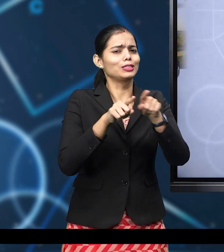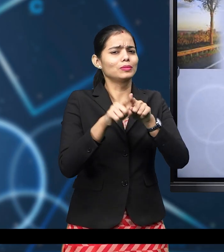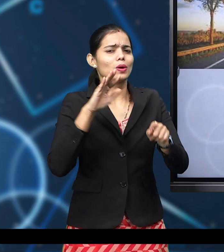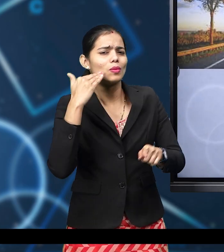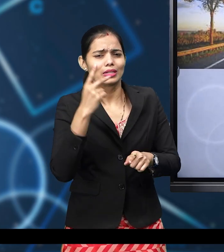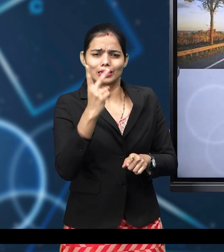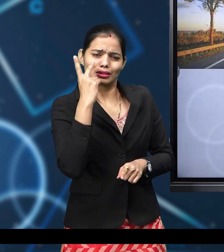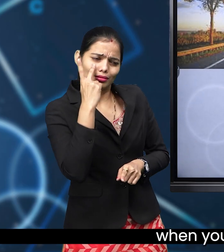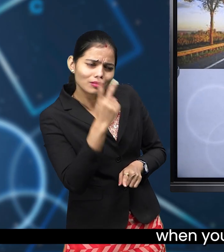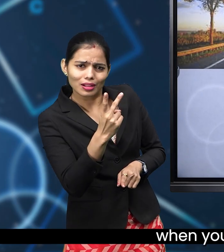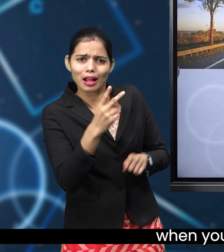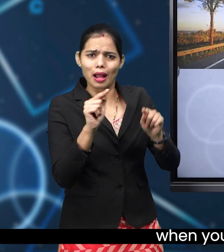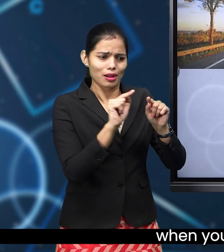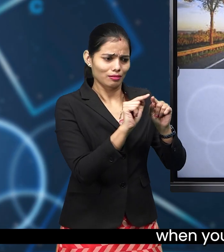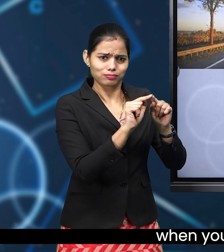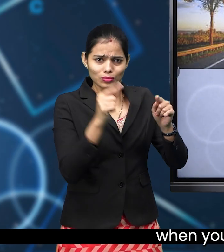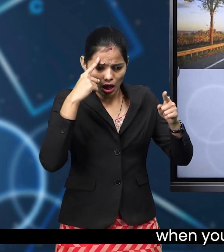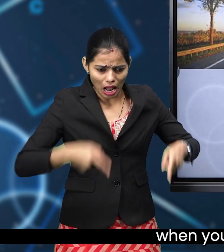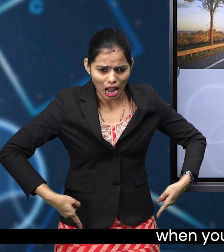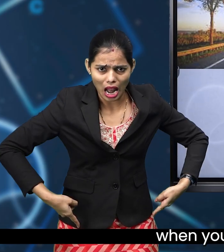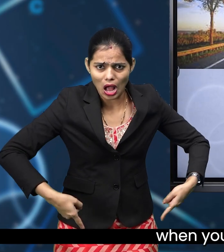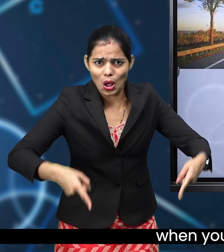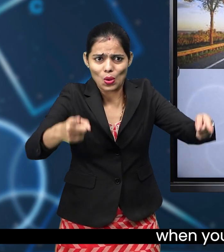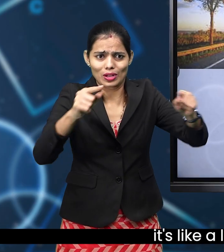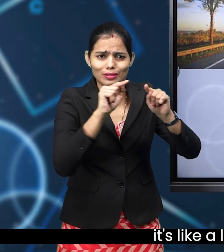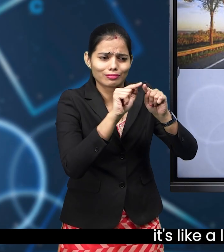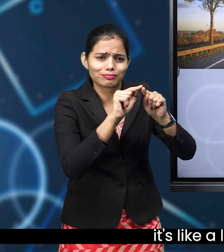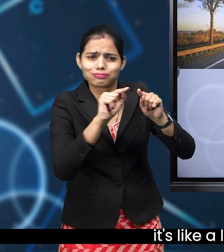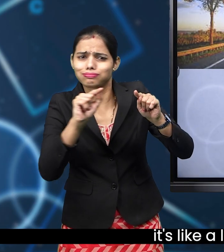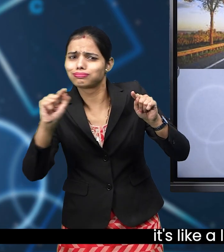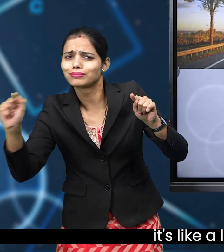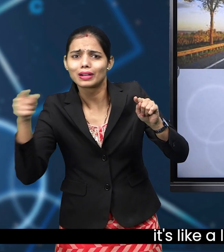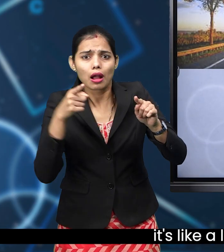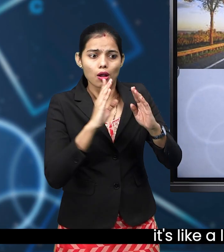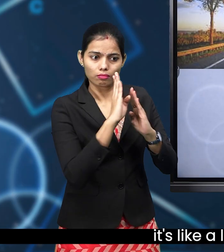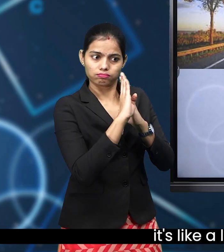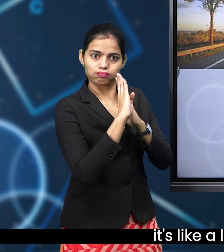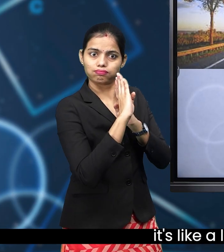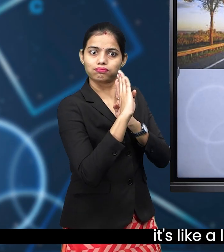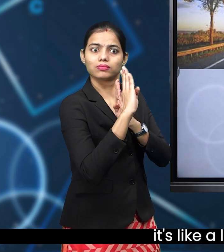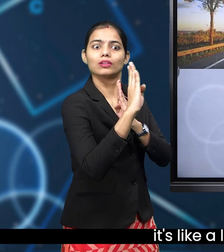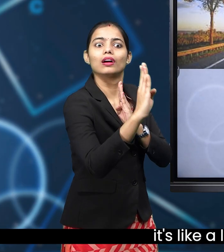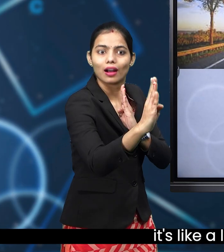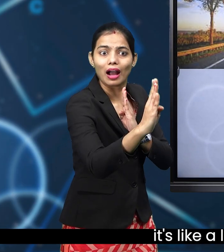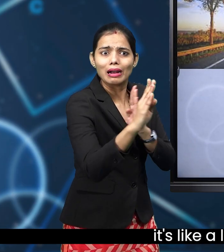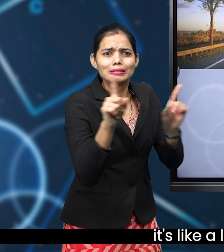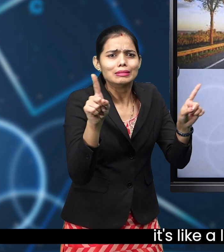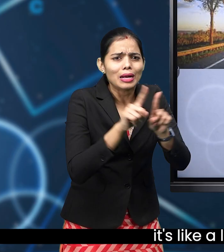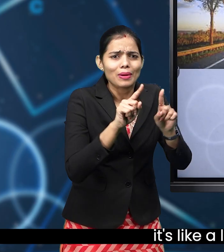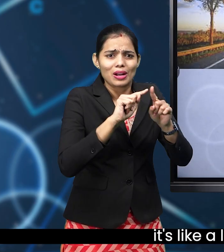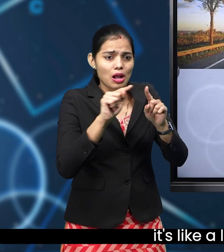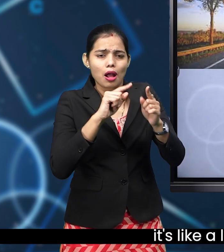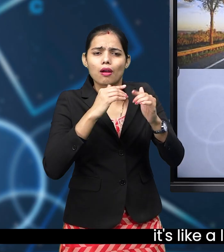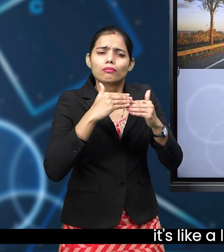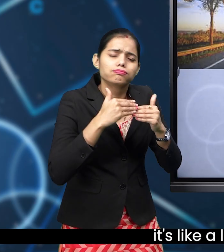For example, when you look at a straight road, it's like a line that goes on forever.